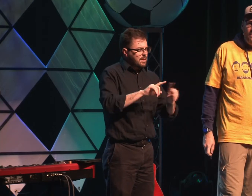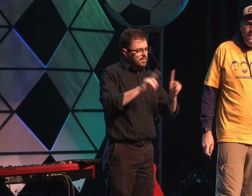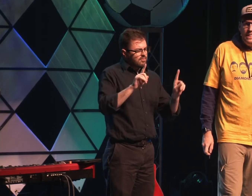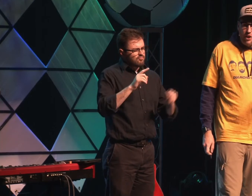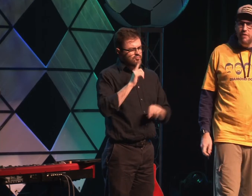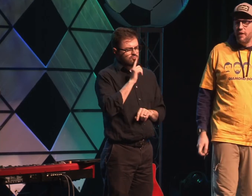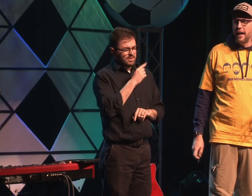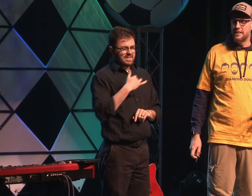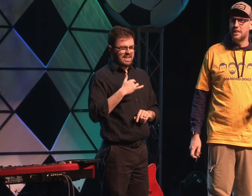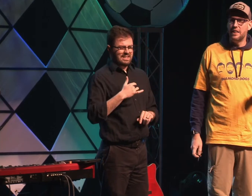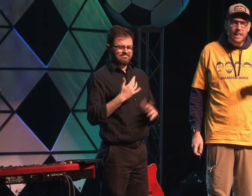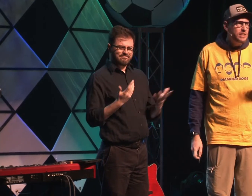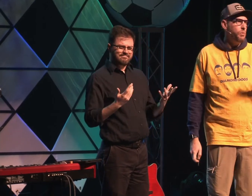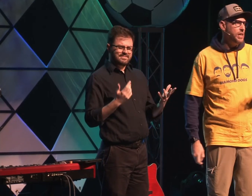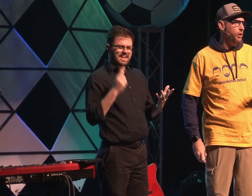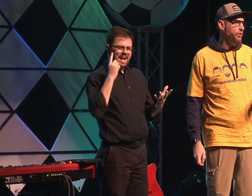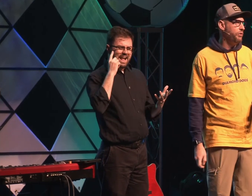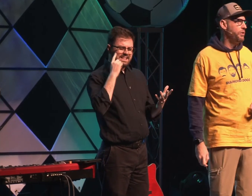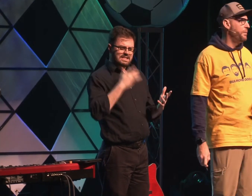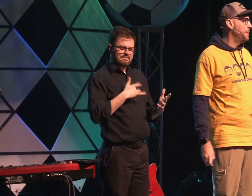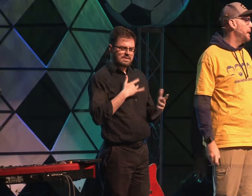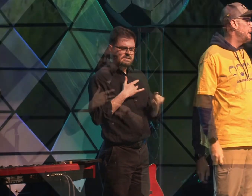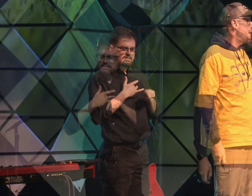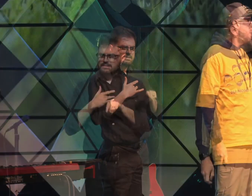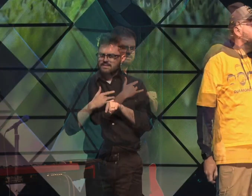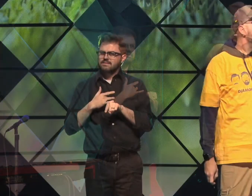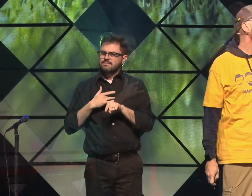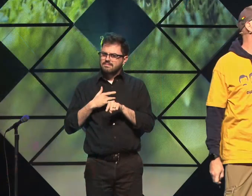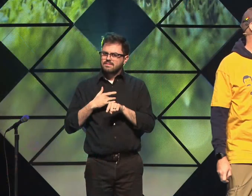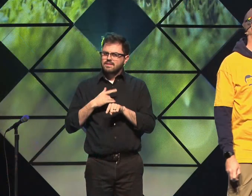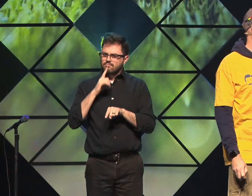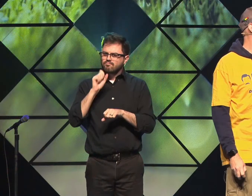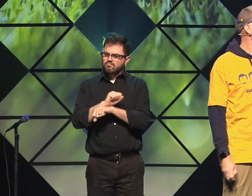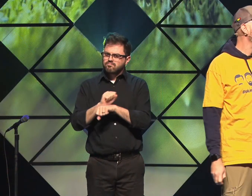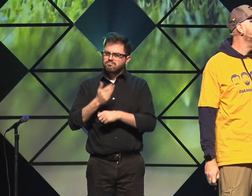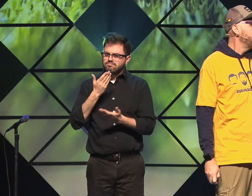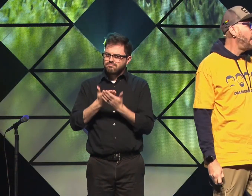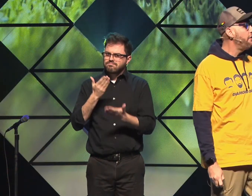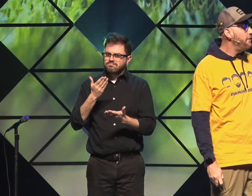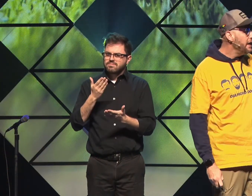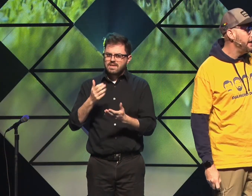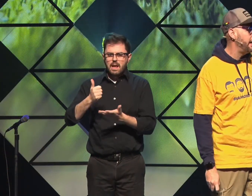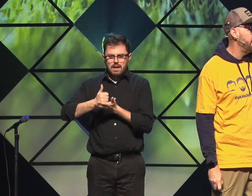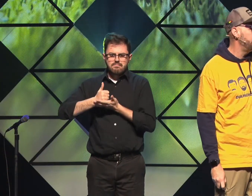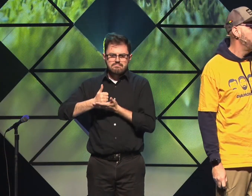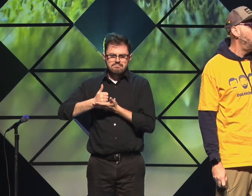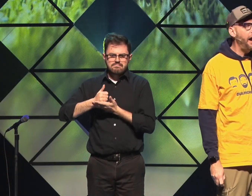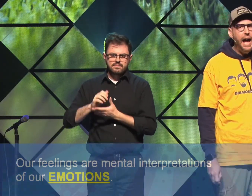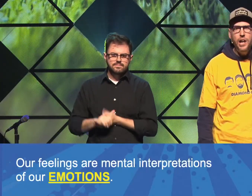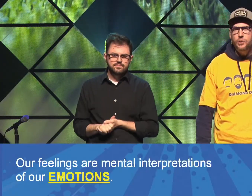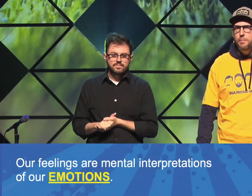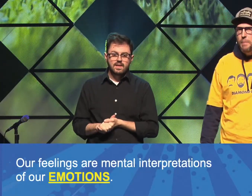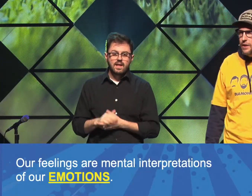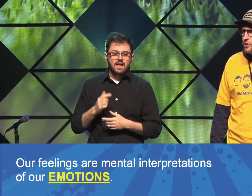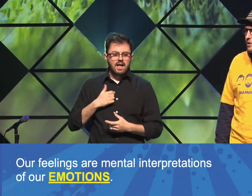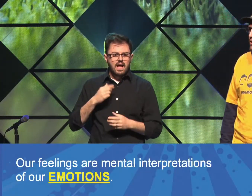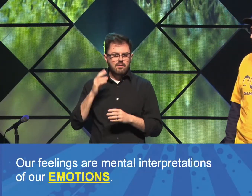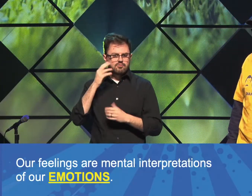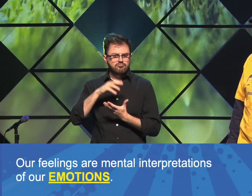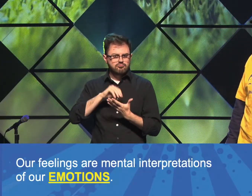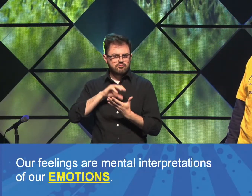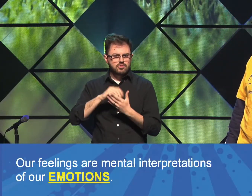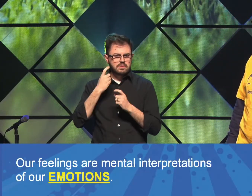think our feelings are facts, like the things that we go through. What's interesting is I was learning that our feelings are actually